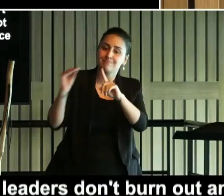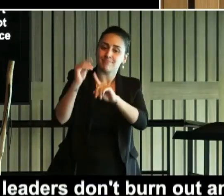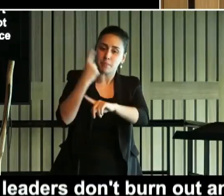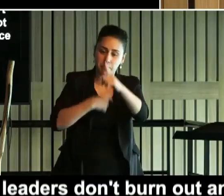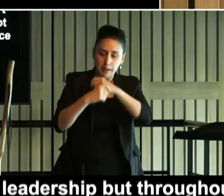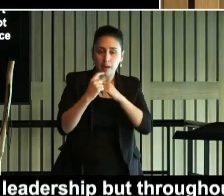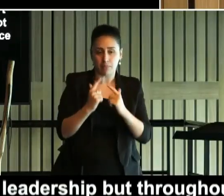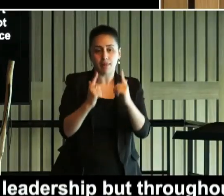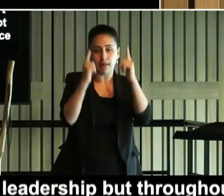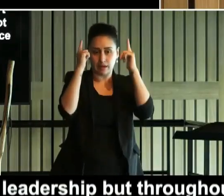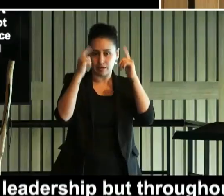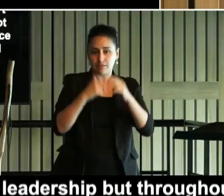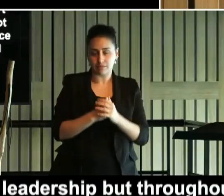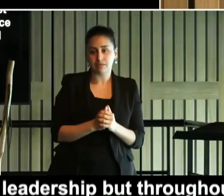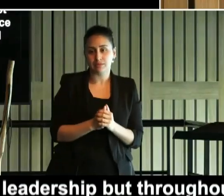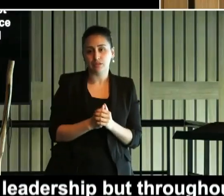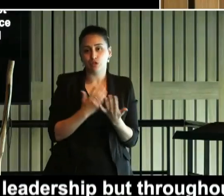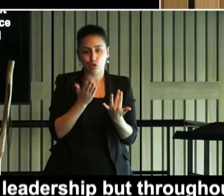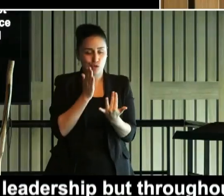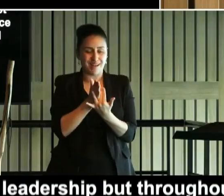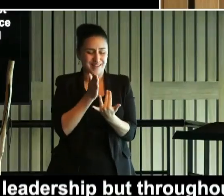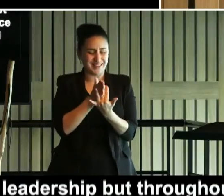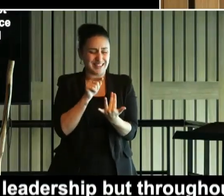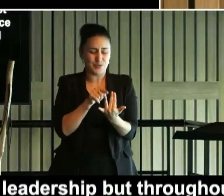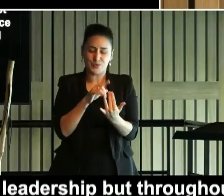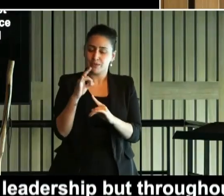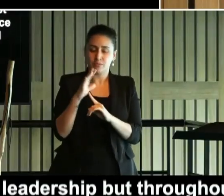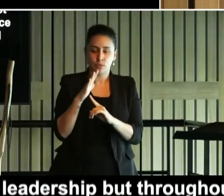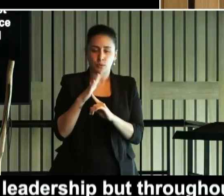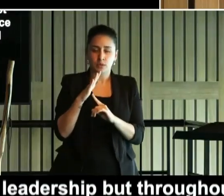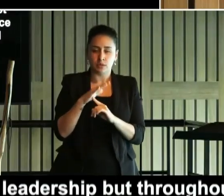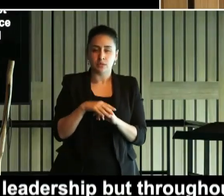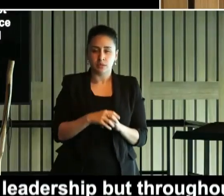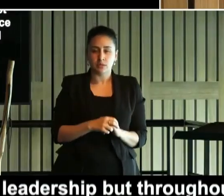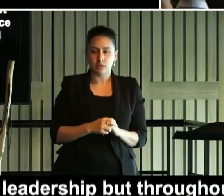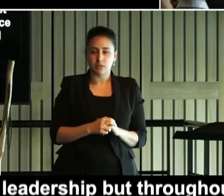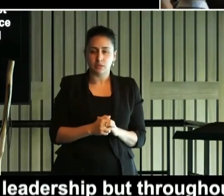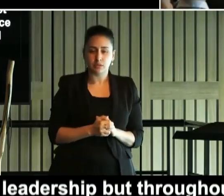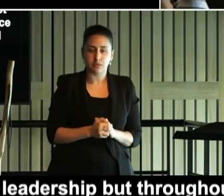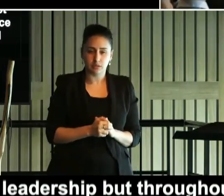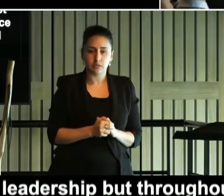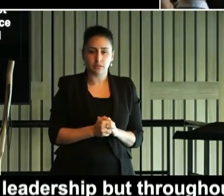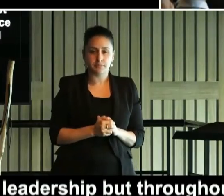access is another question to touch on in that conversation.